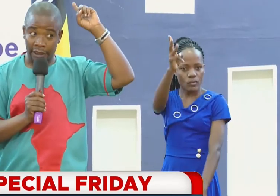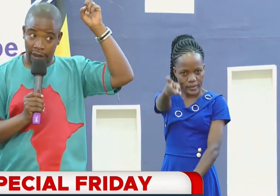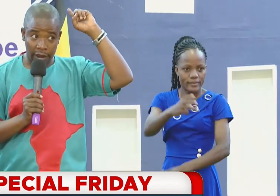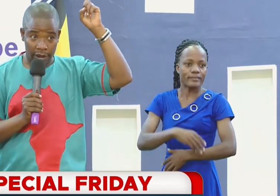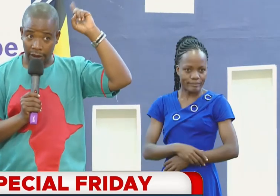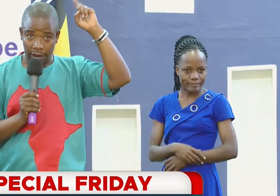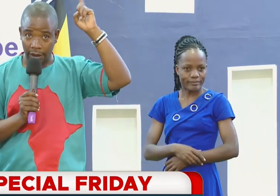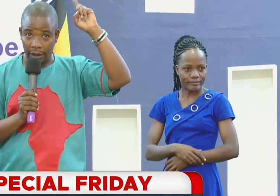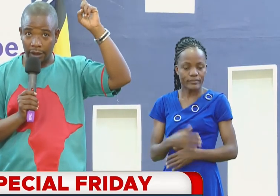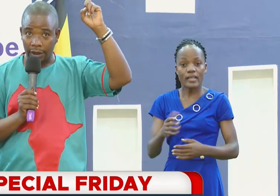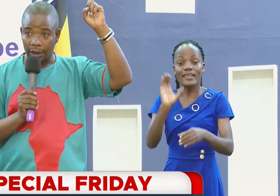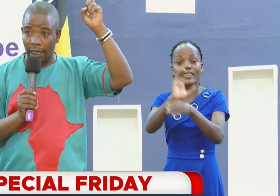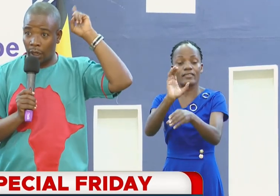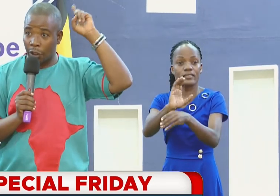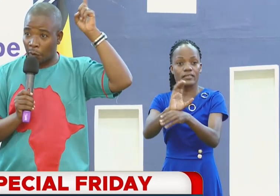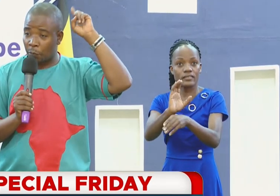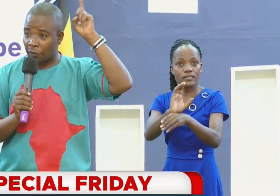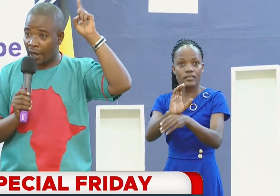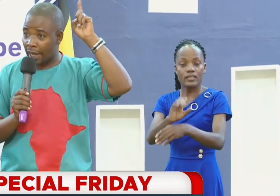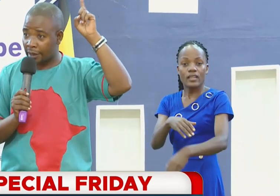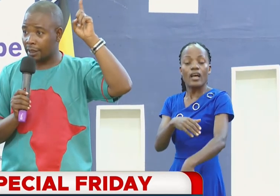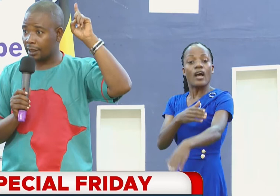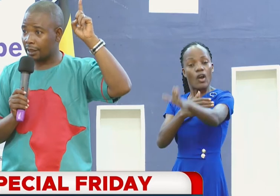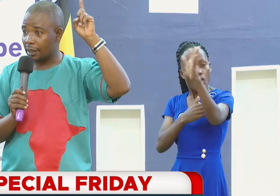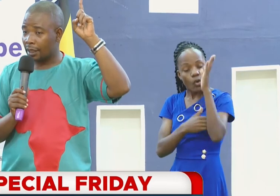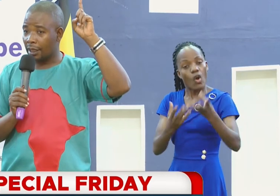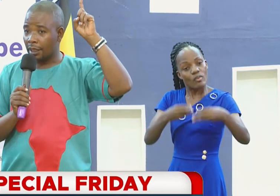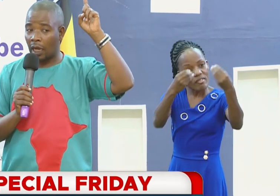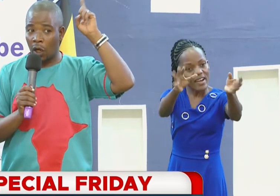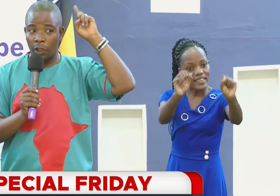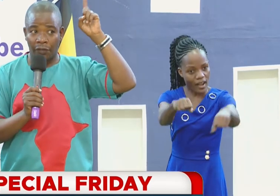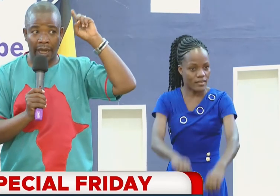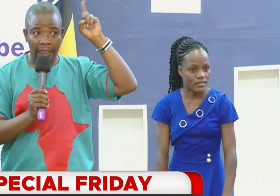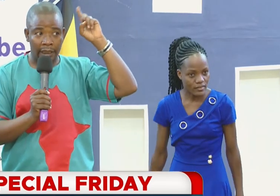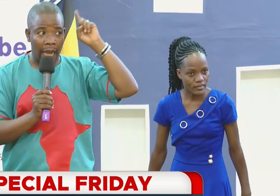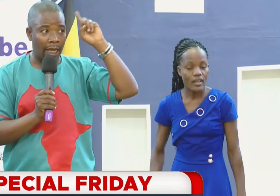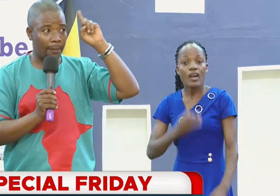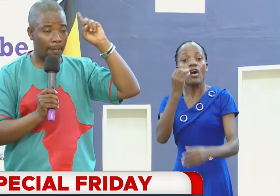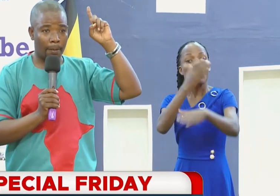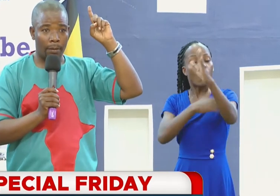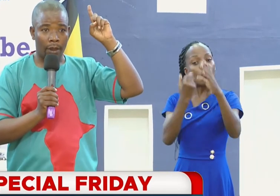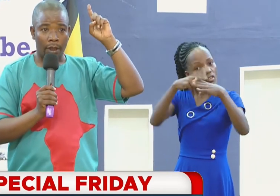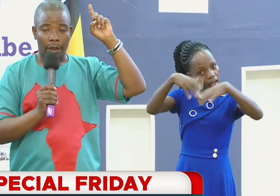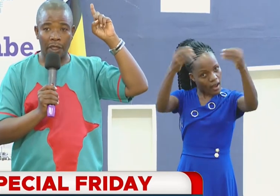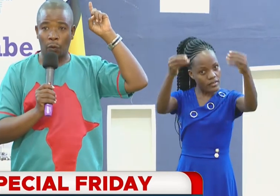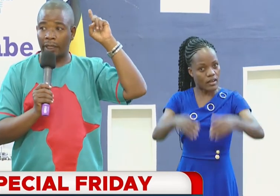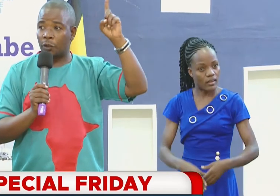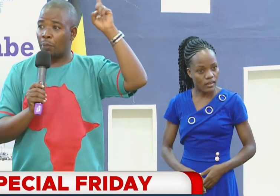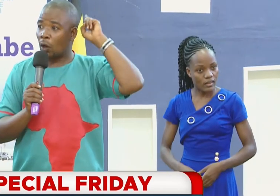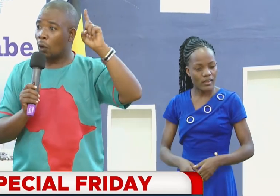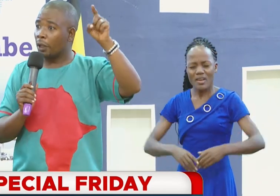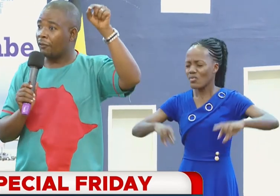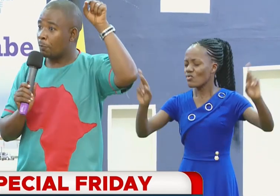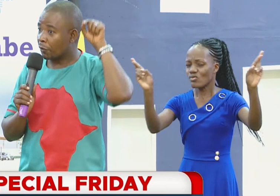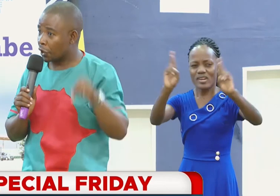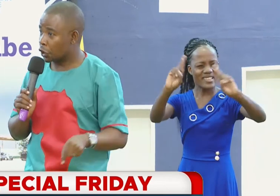jakugabirira. Church. Kanisa. The Lord will provide. Mukama jakugabirira. The God of Elijah. Oyo katonda weria. Is worthy to